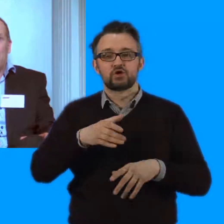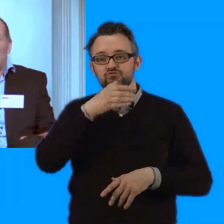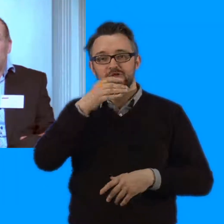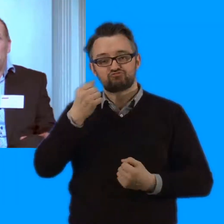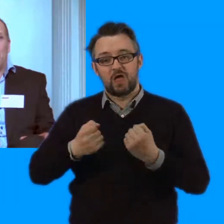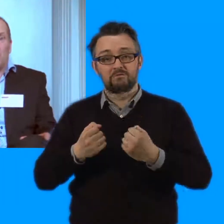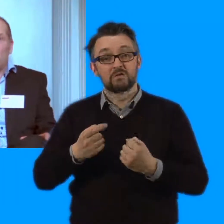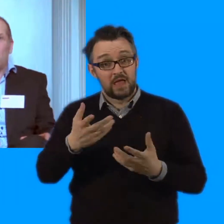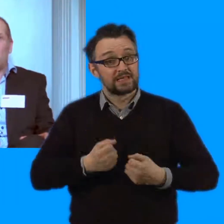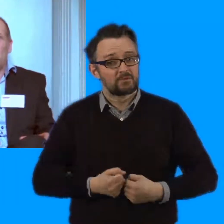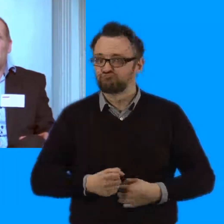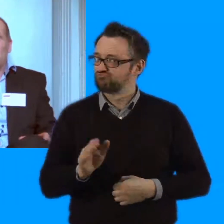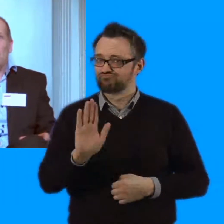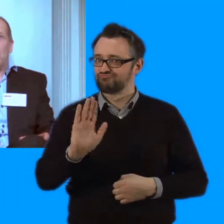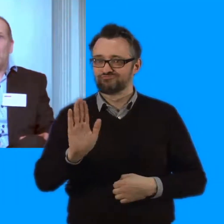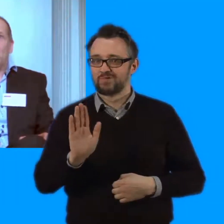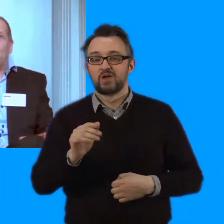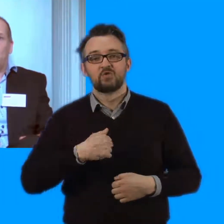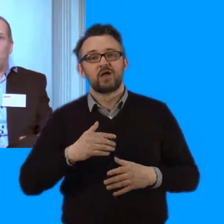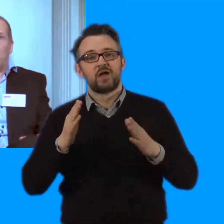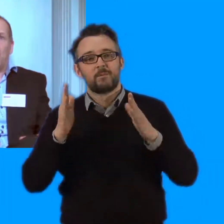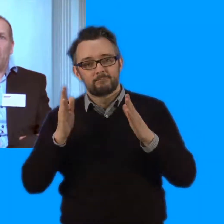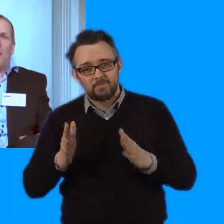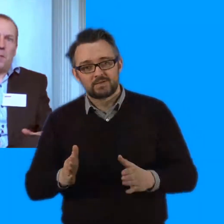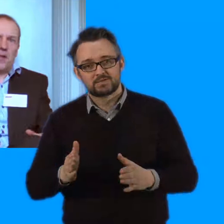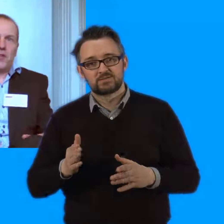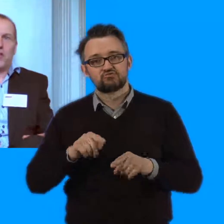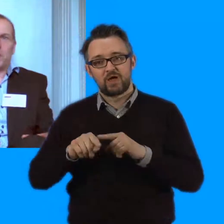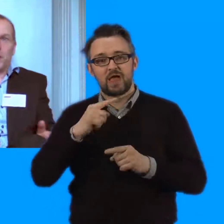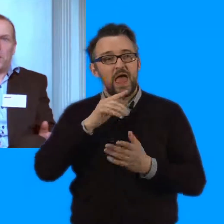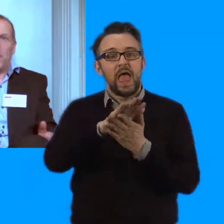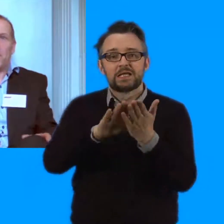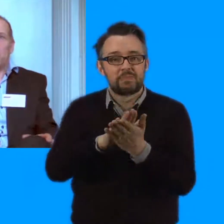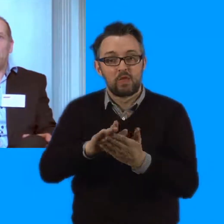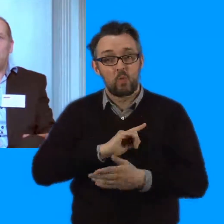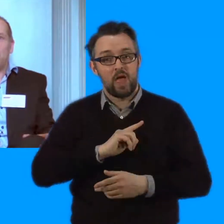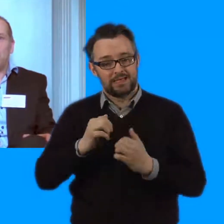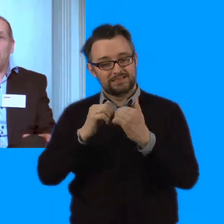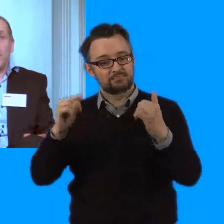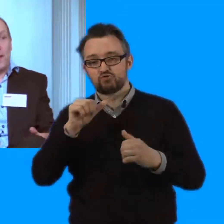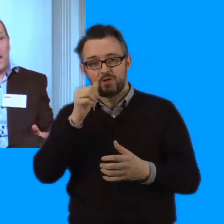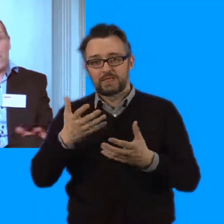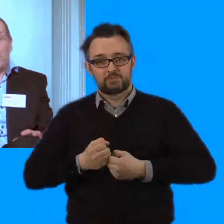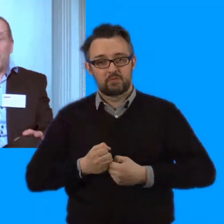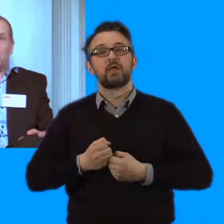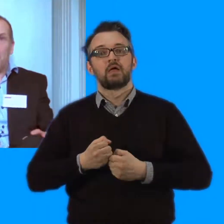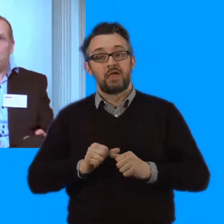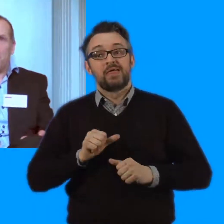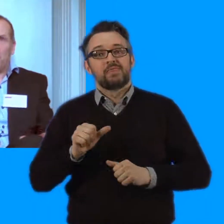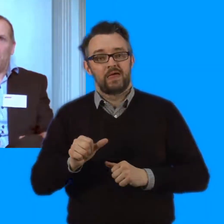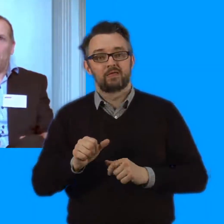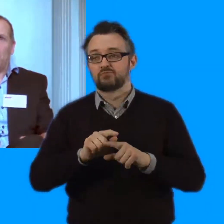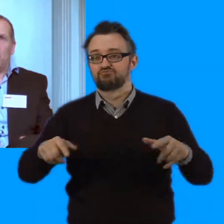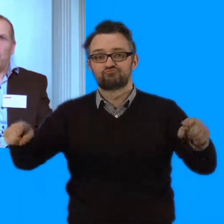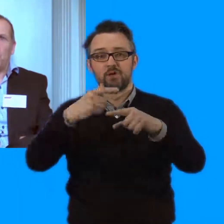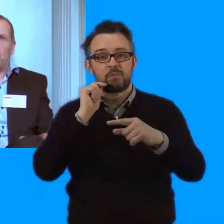driving, is it acceptable? No, of course it's not. So you've got to have the message, explain why it's not acceptable, and then get as many